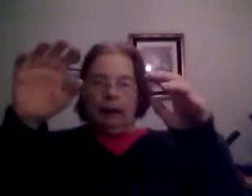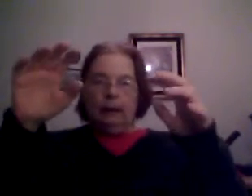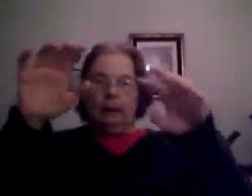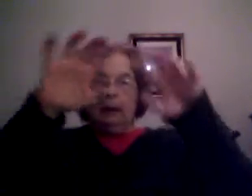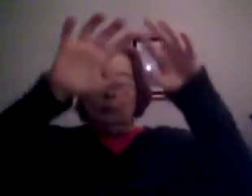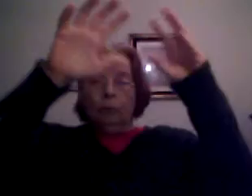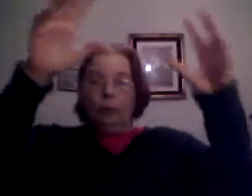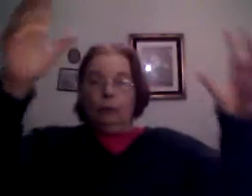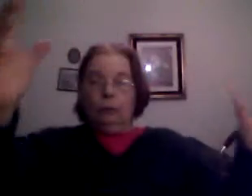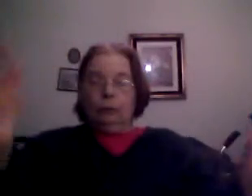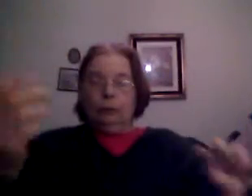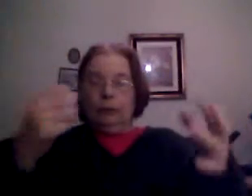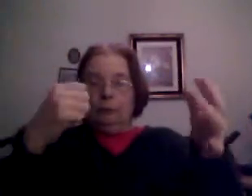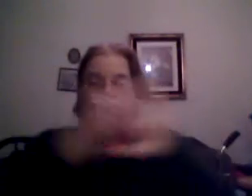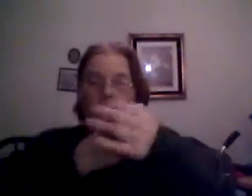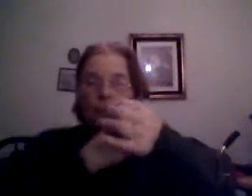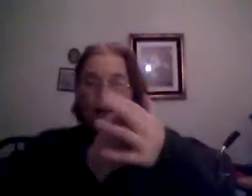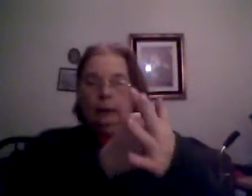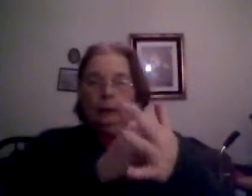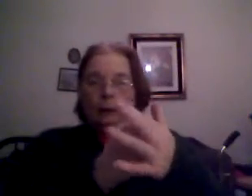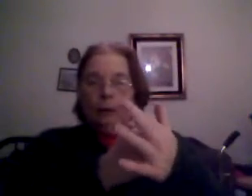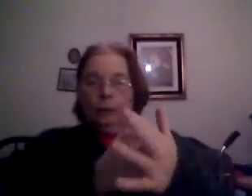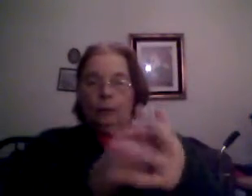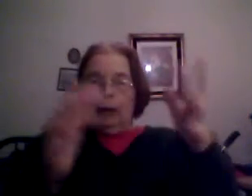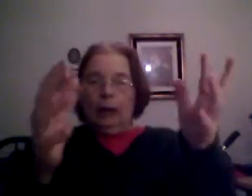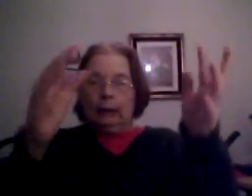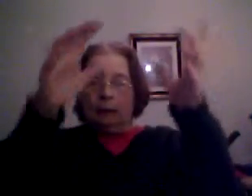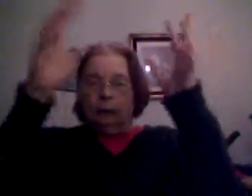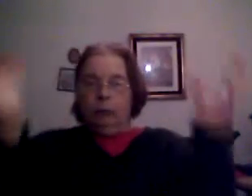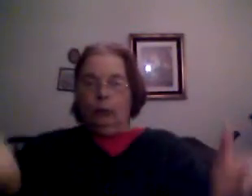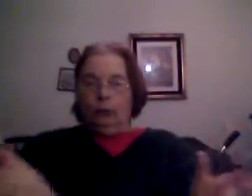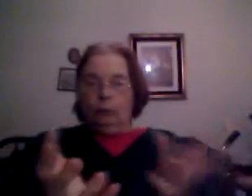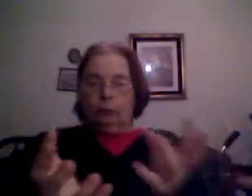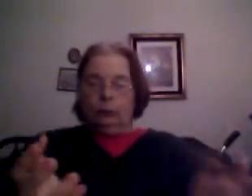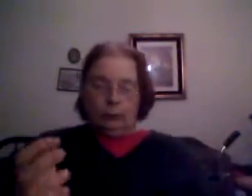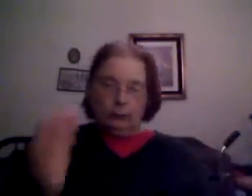and a boulder, a big rock boulder.